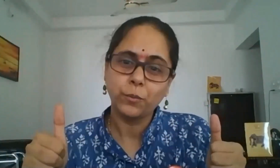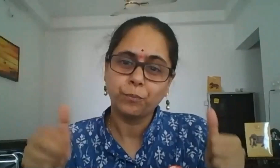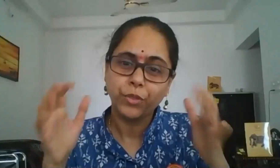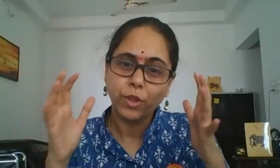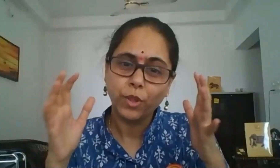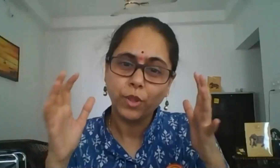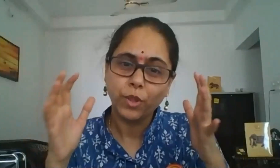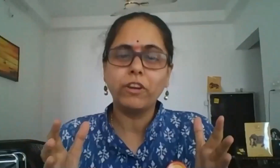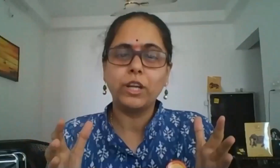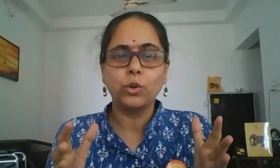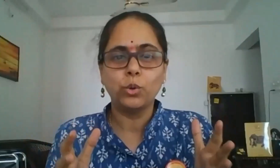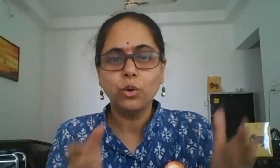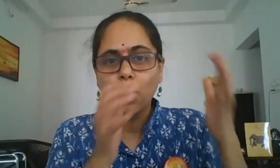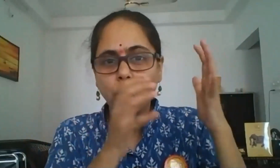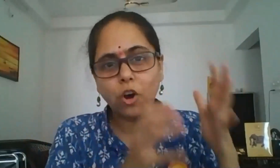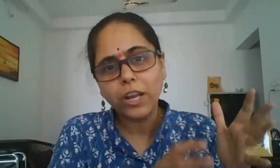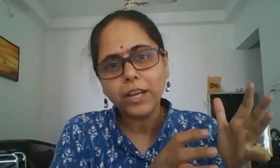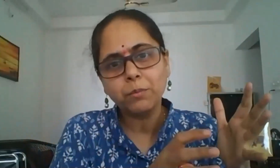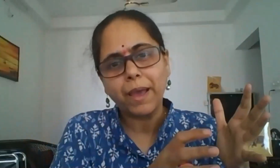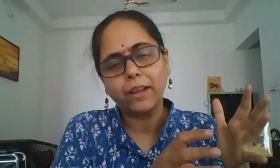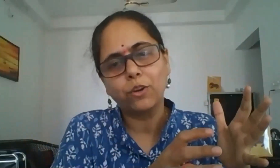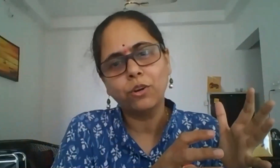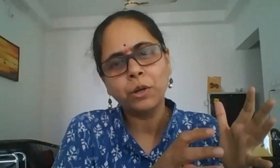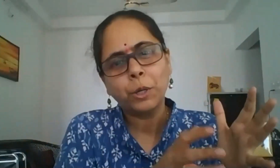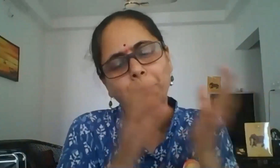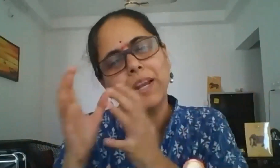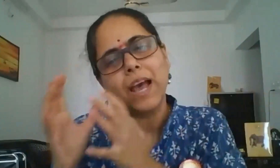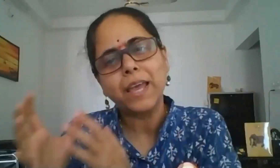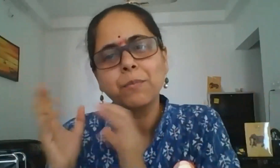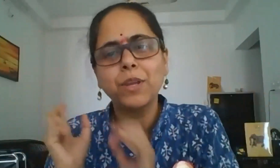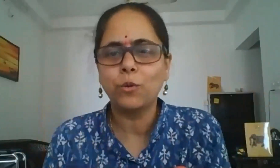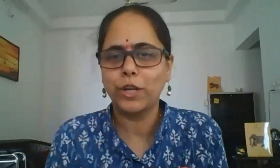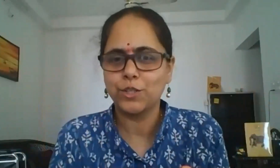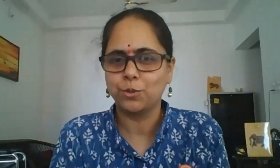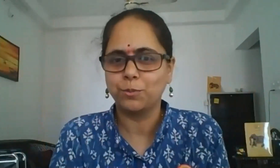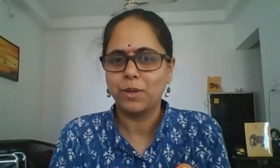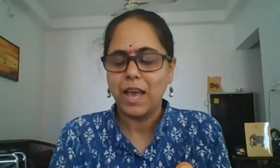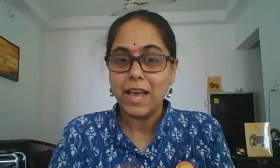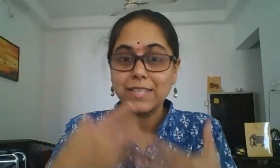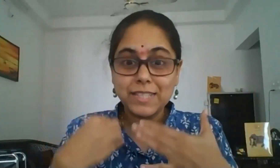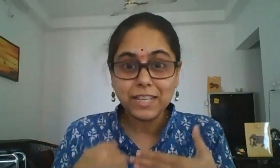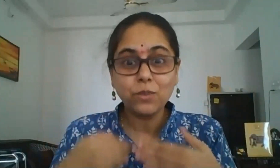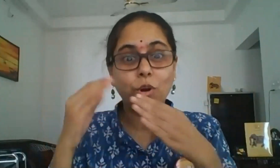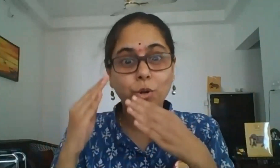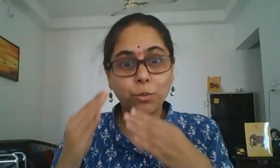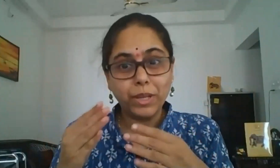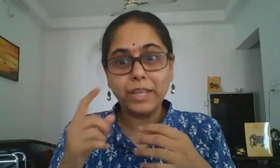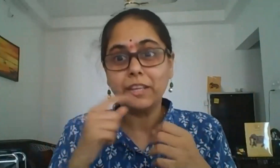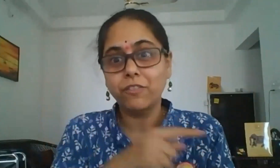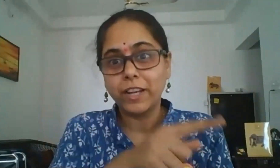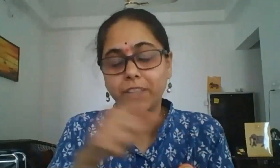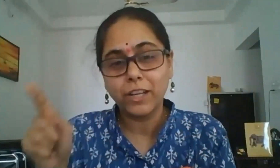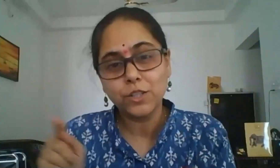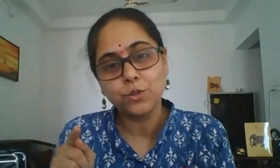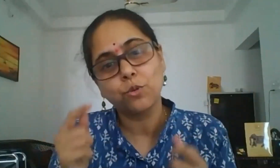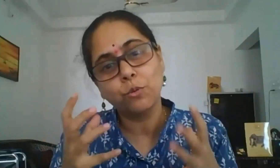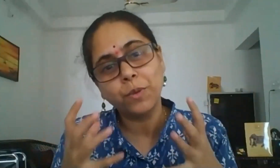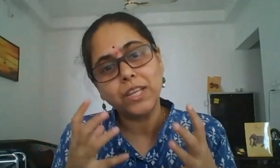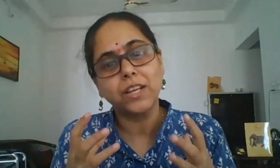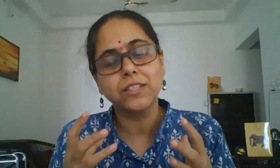6 children, all well to do, all are in Bangalore, but I am in old age home. I still want to believe that there are so many